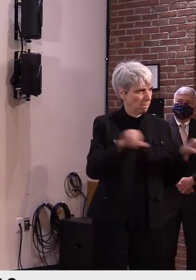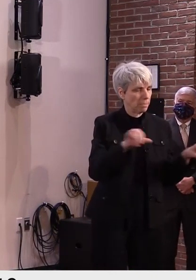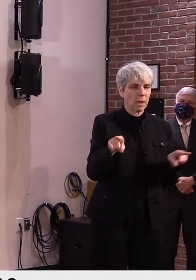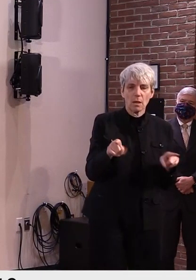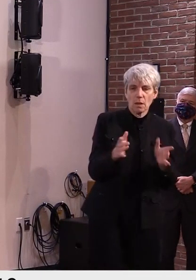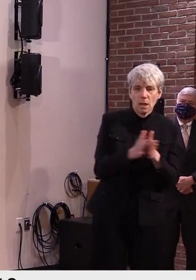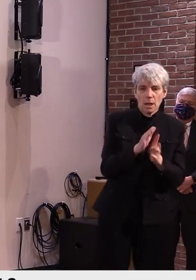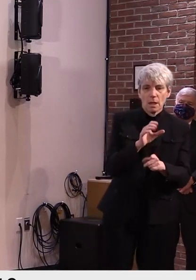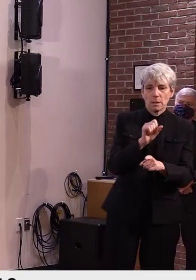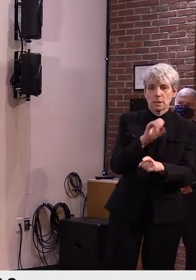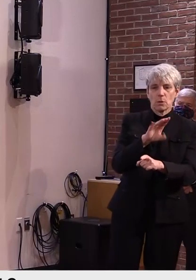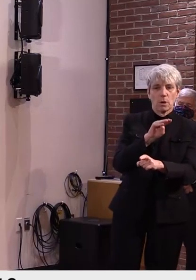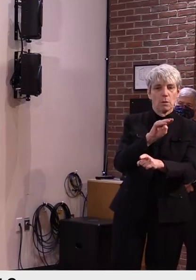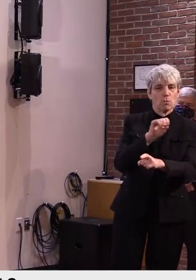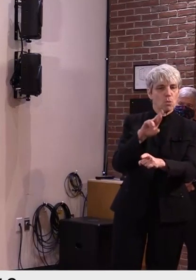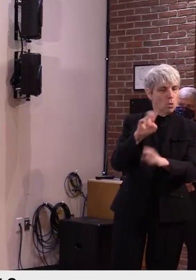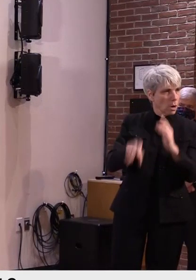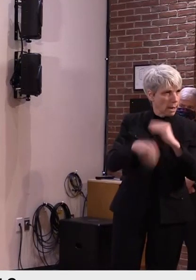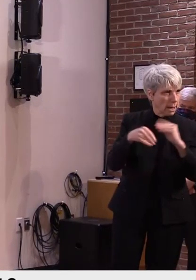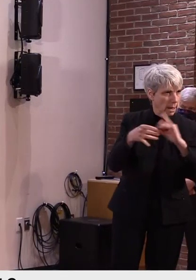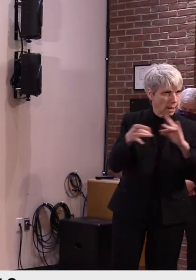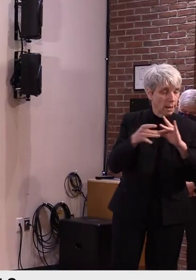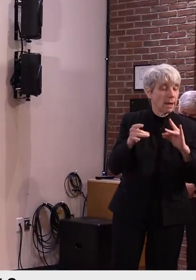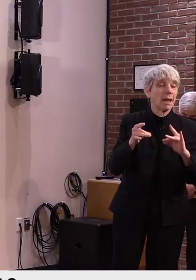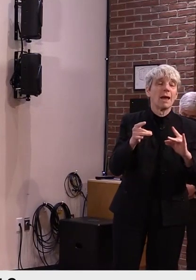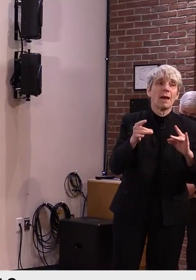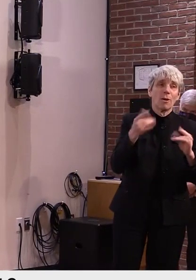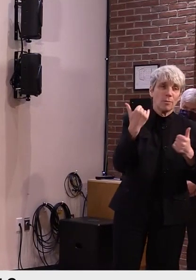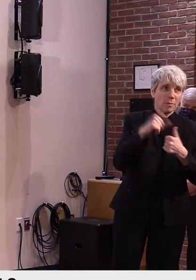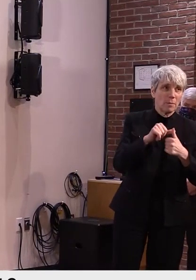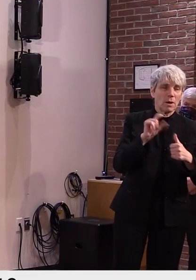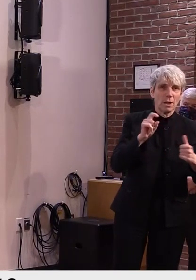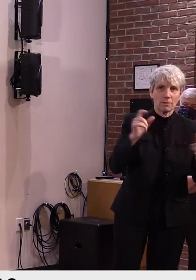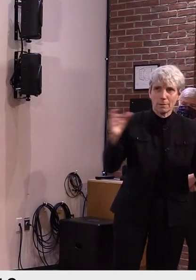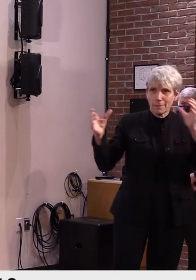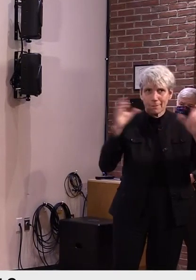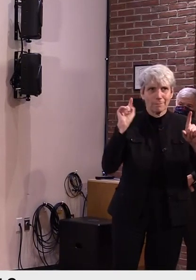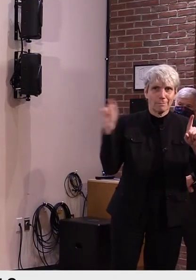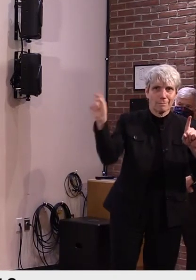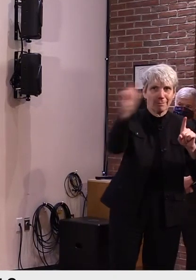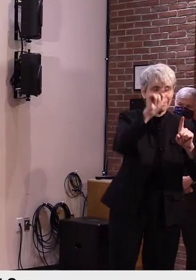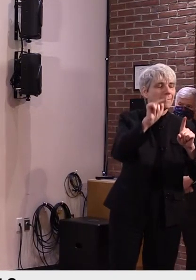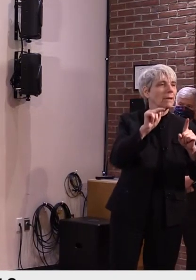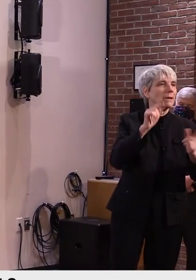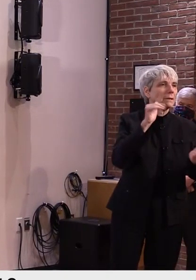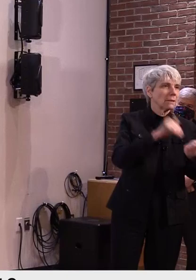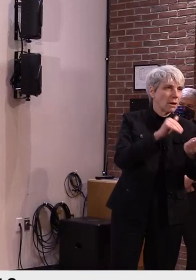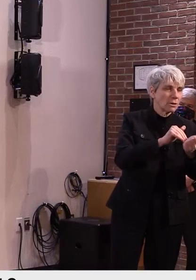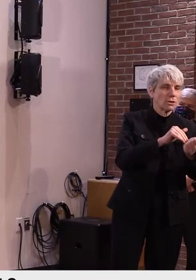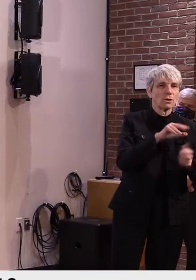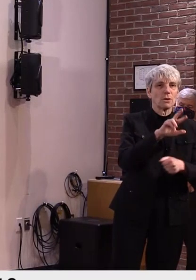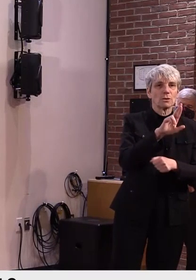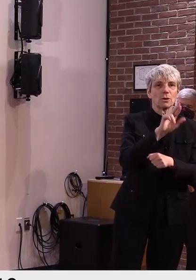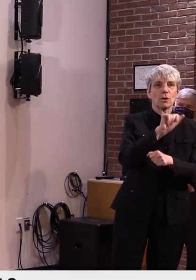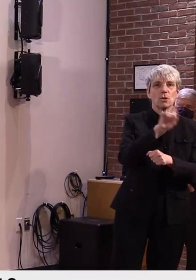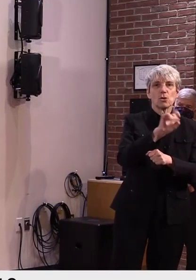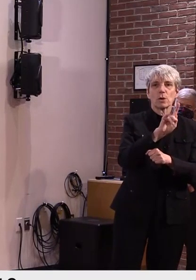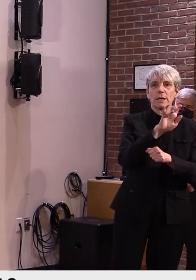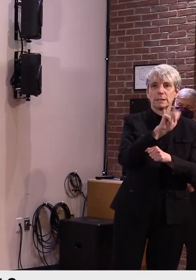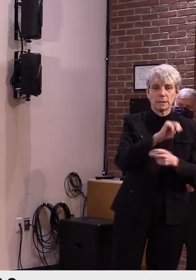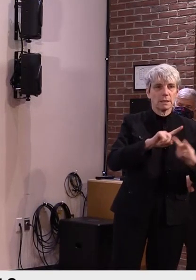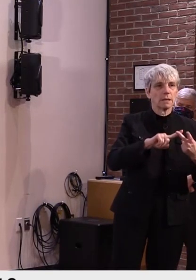it involves a lot of the key stakeholders, and not the least of which are our medical experts, including Dr. Raskin and Dr. Lee. But we also